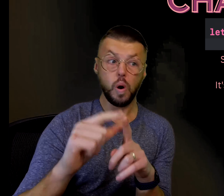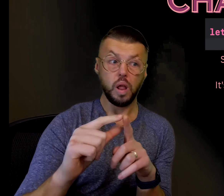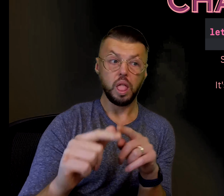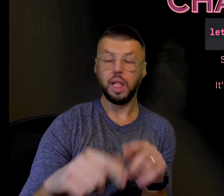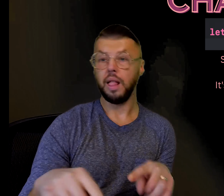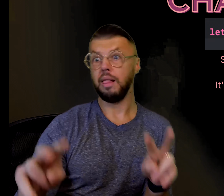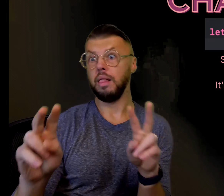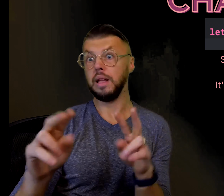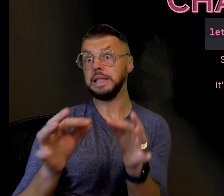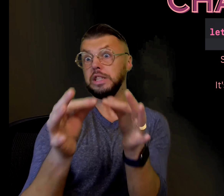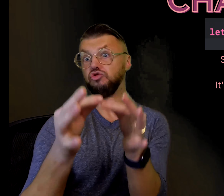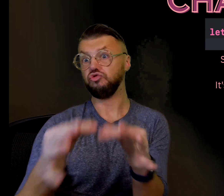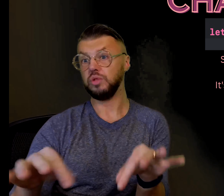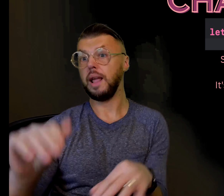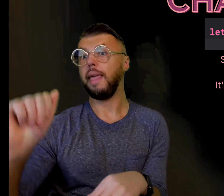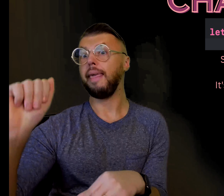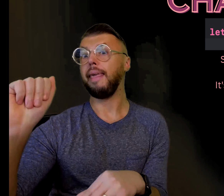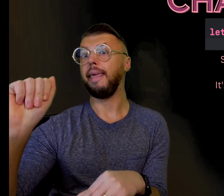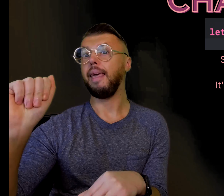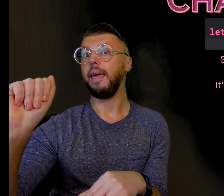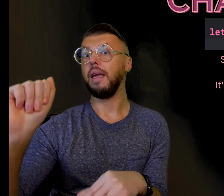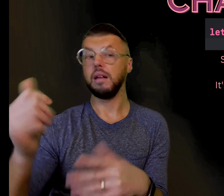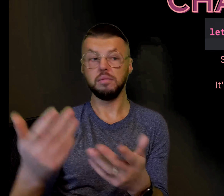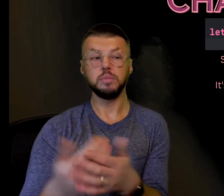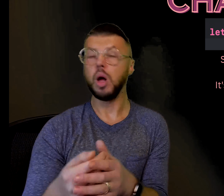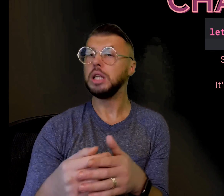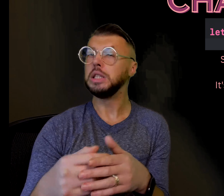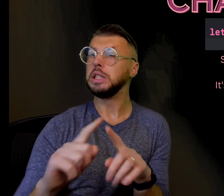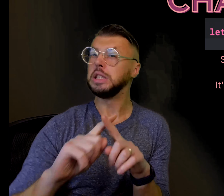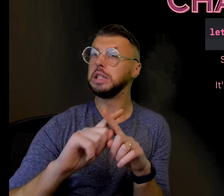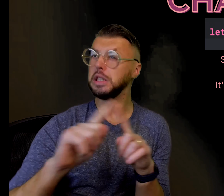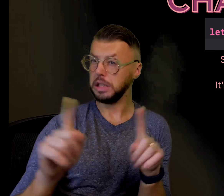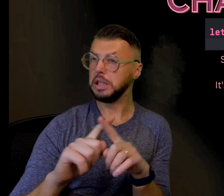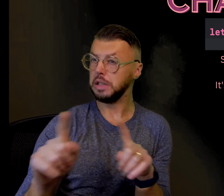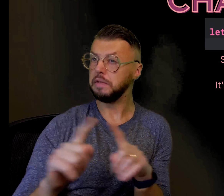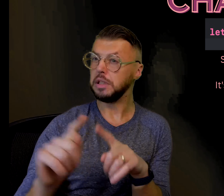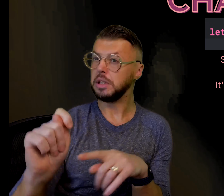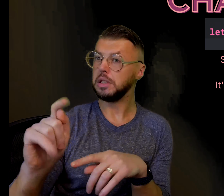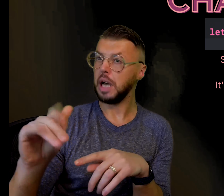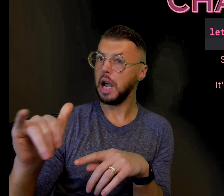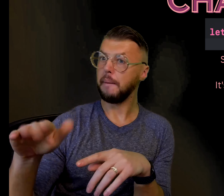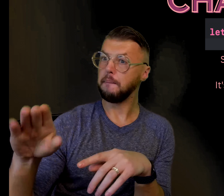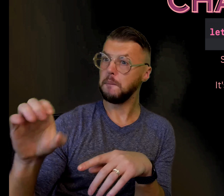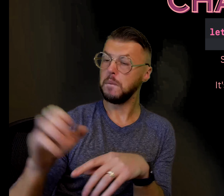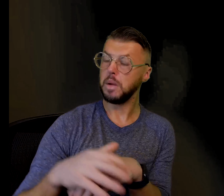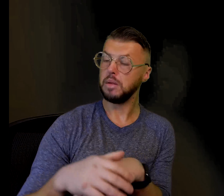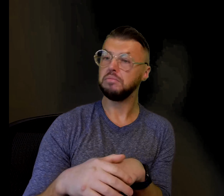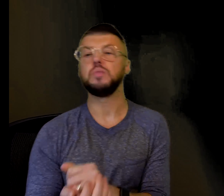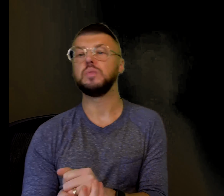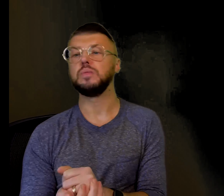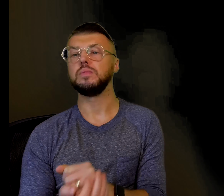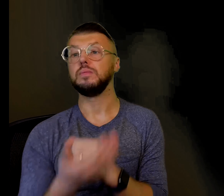like A, capital A, and a word, A, is a string. It's